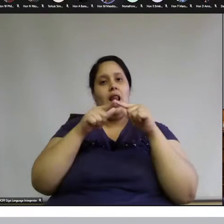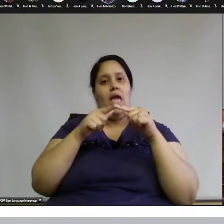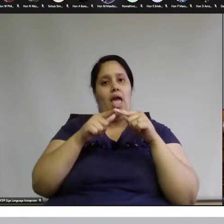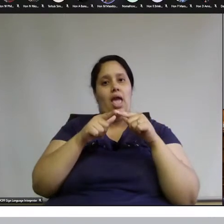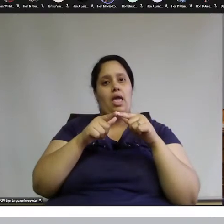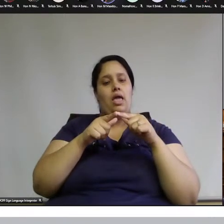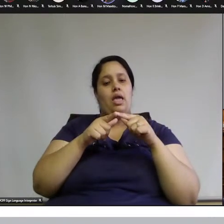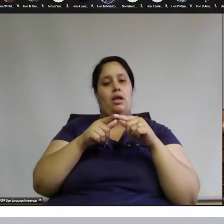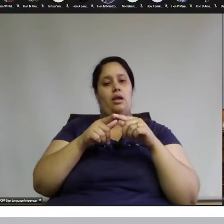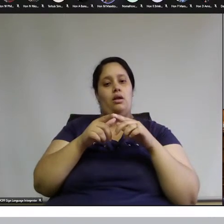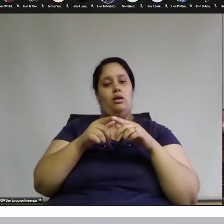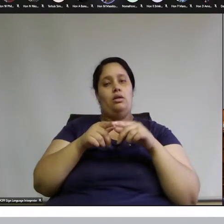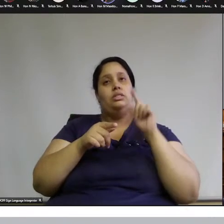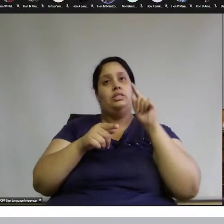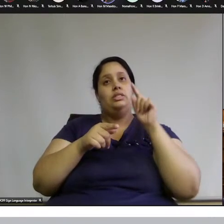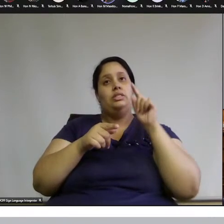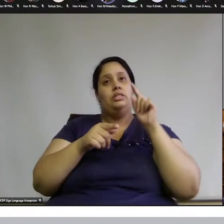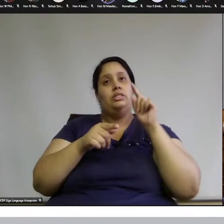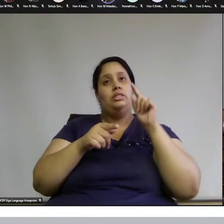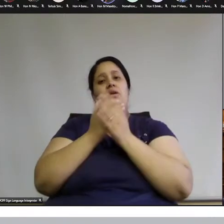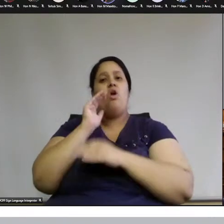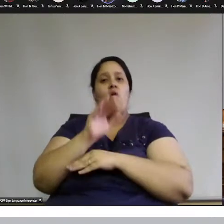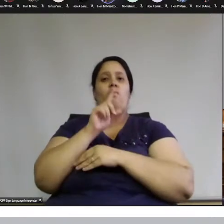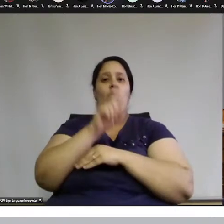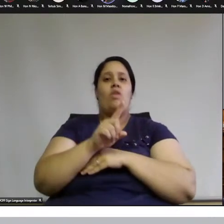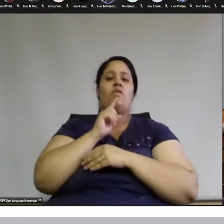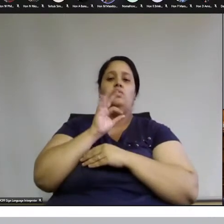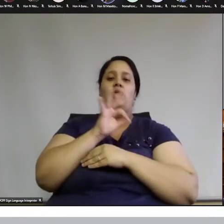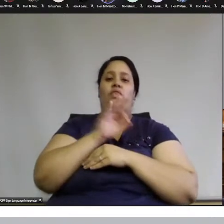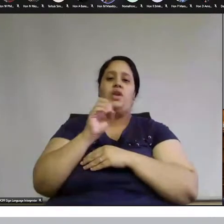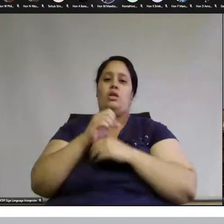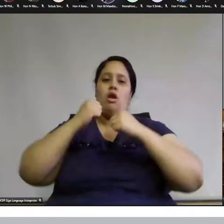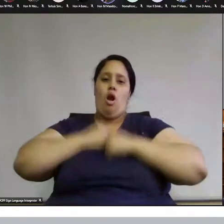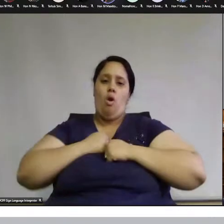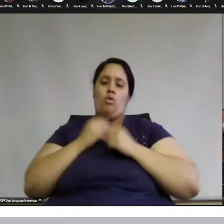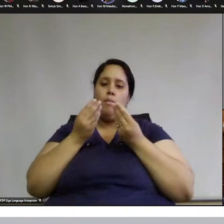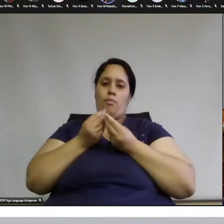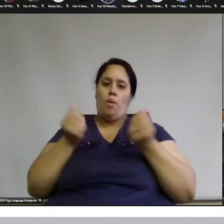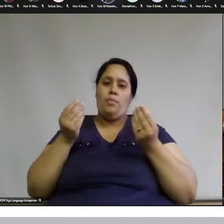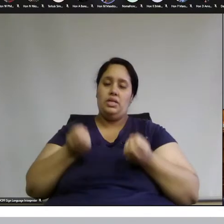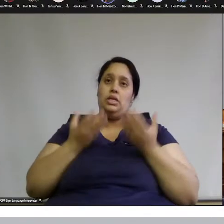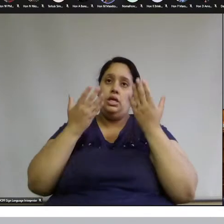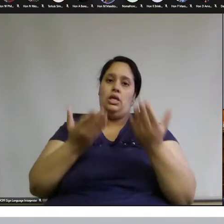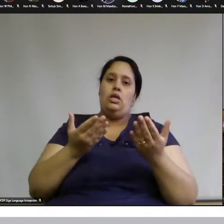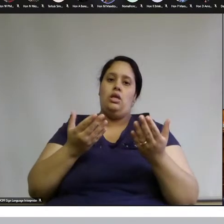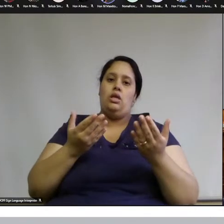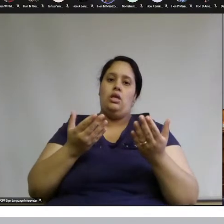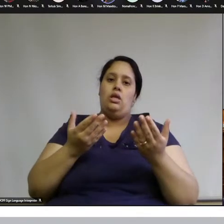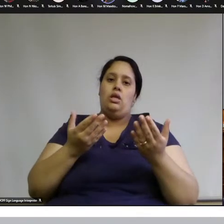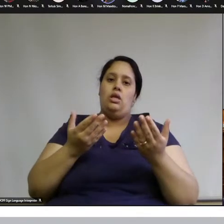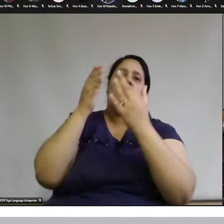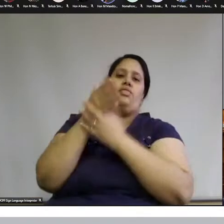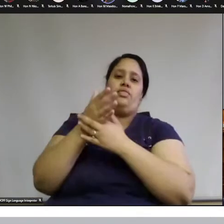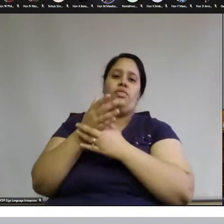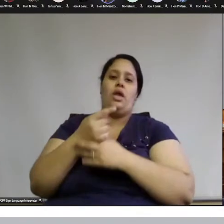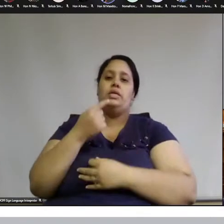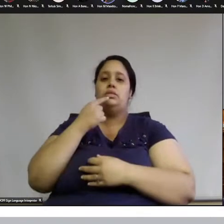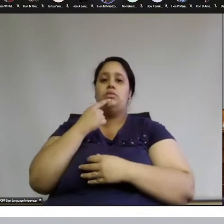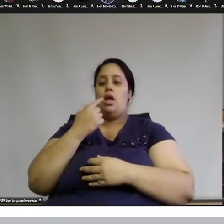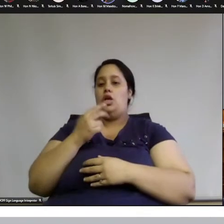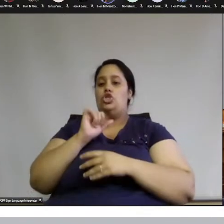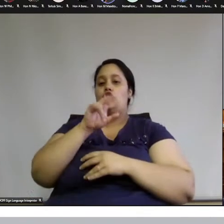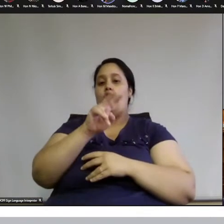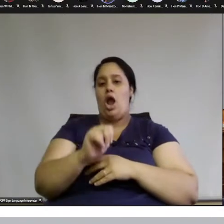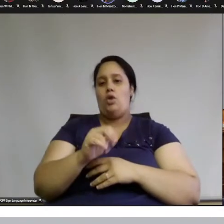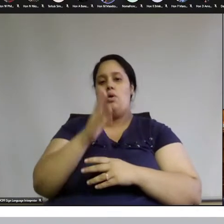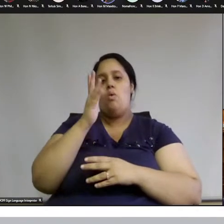has admitted that at least 1,300 of its own properties have been invaded, and only by January will